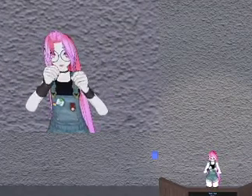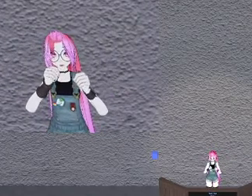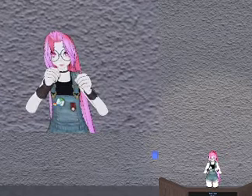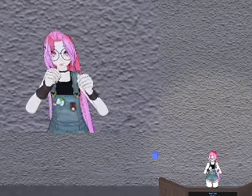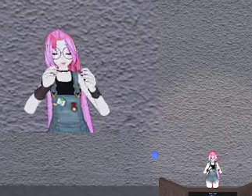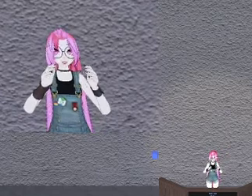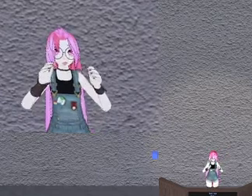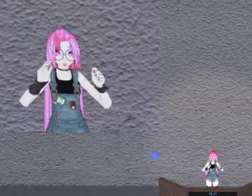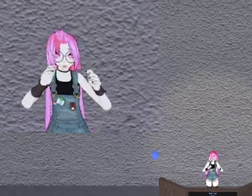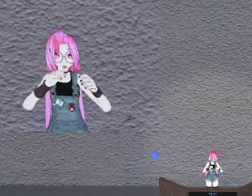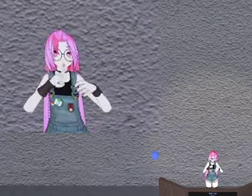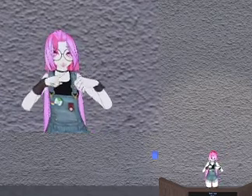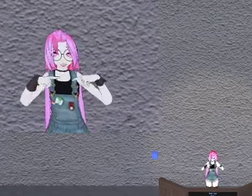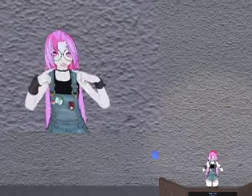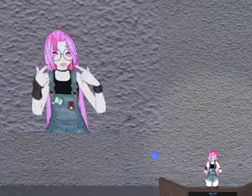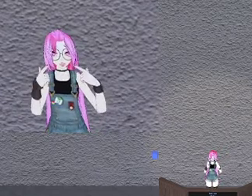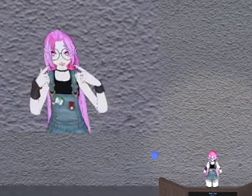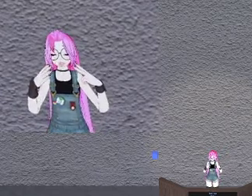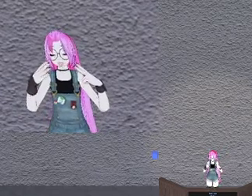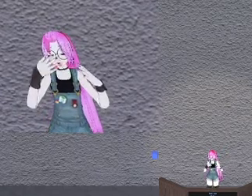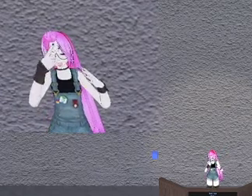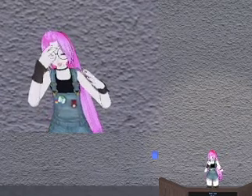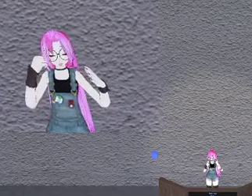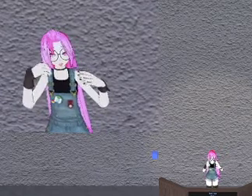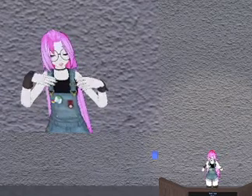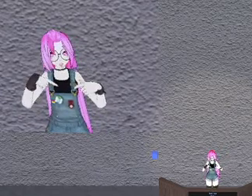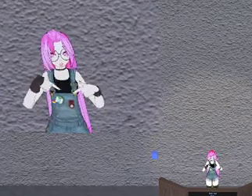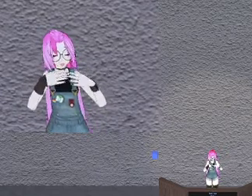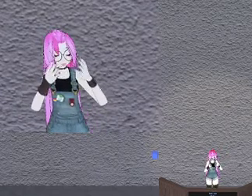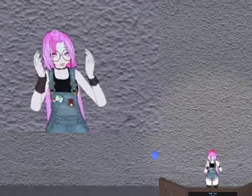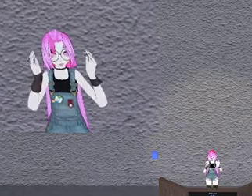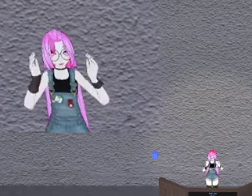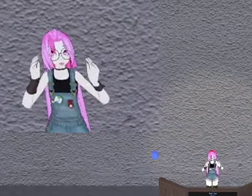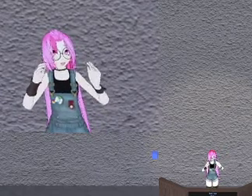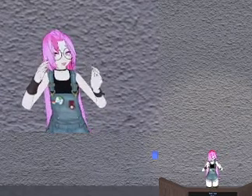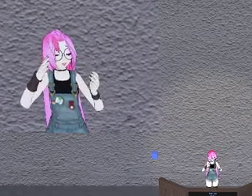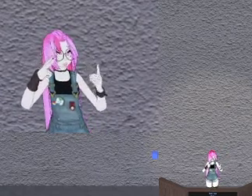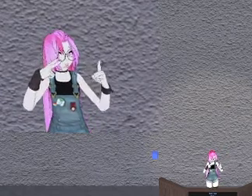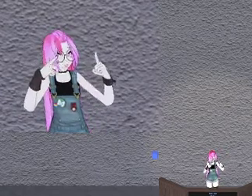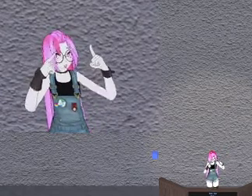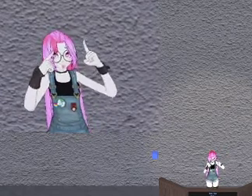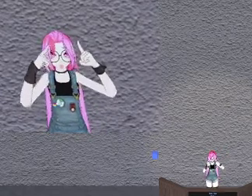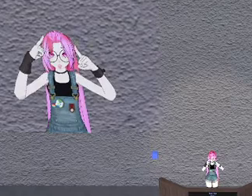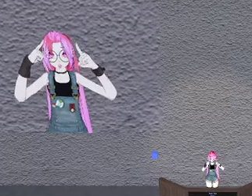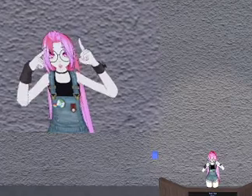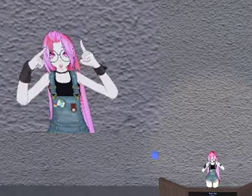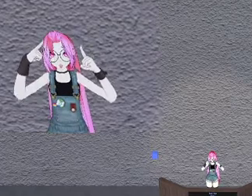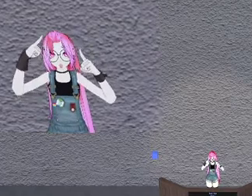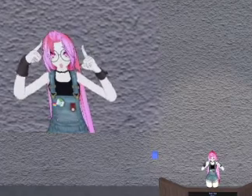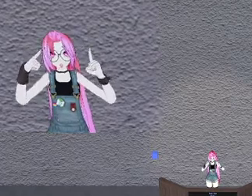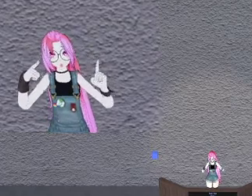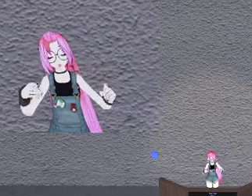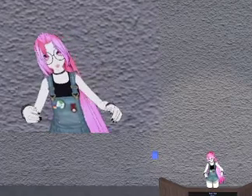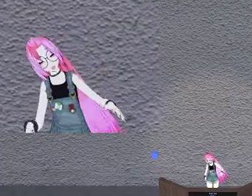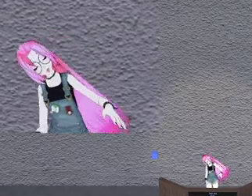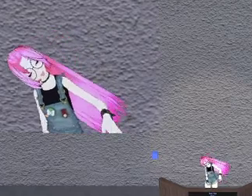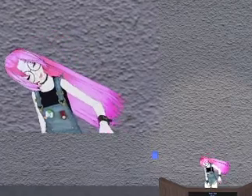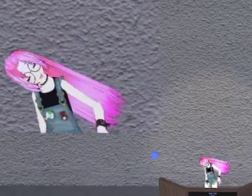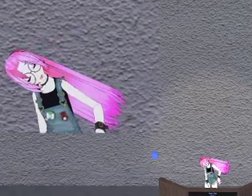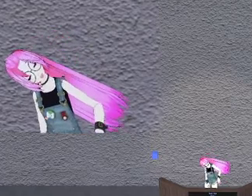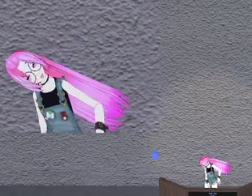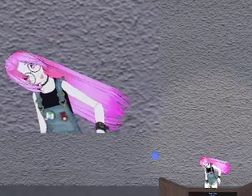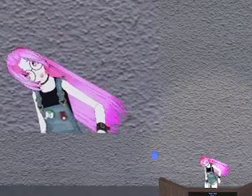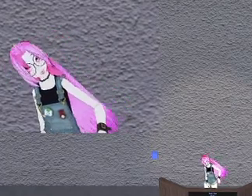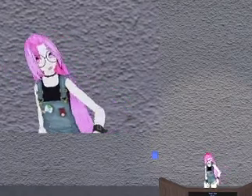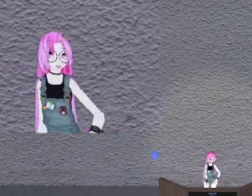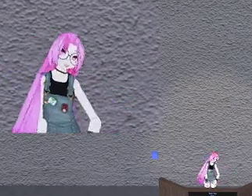important. It is important in real life too, but because we're in VR, like I tell people, because you can't raise your eyebrows, like lean